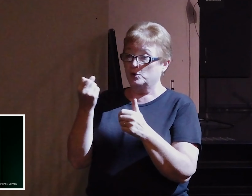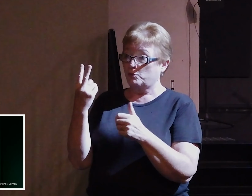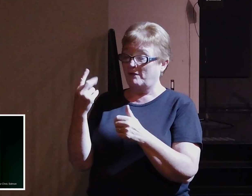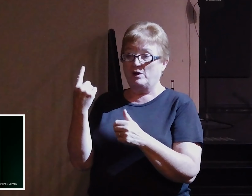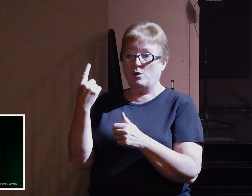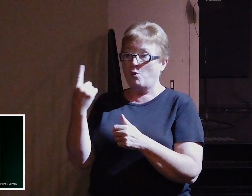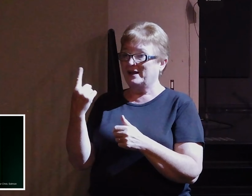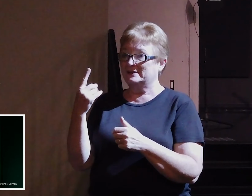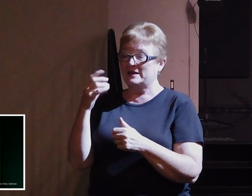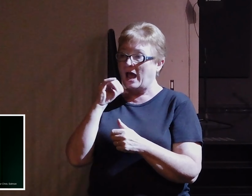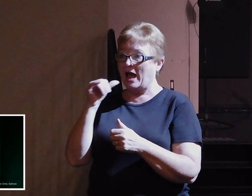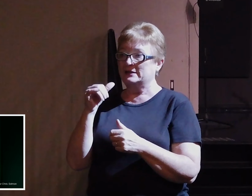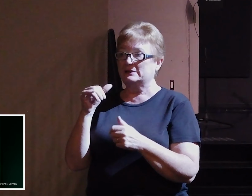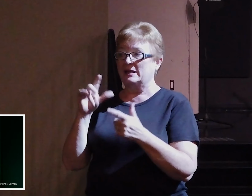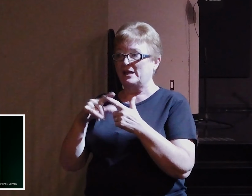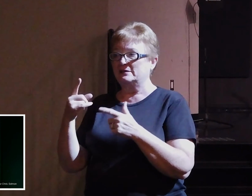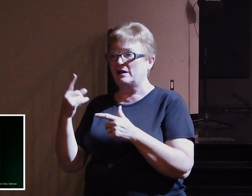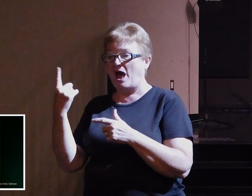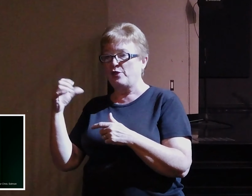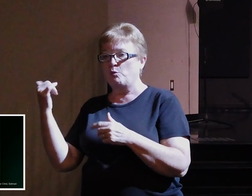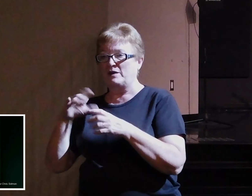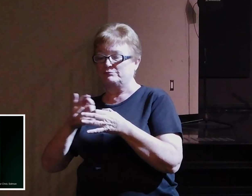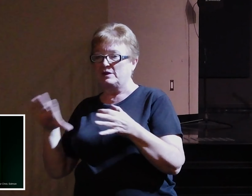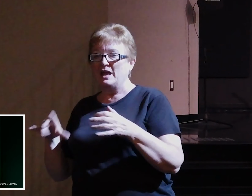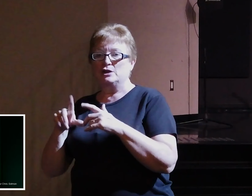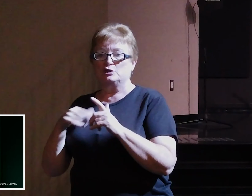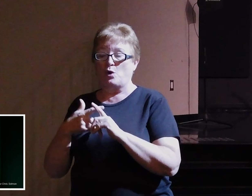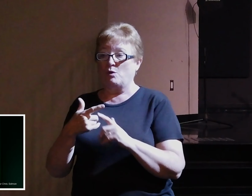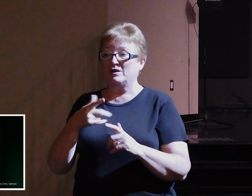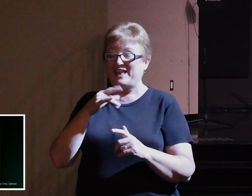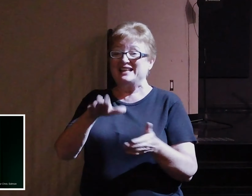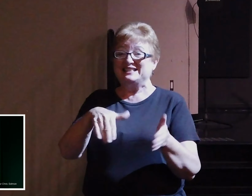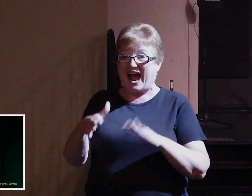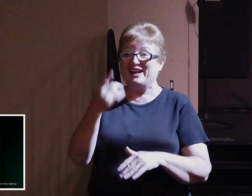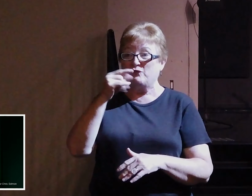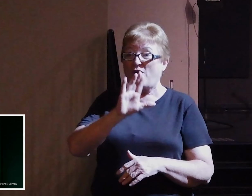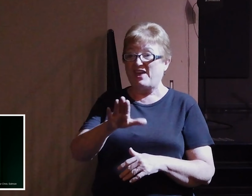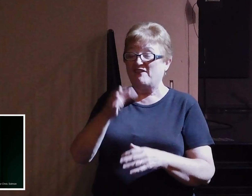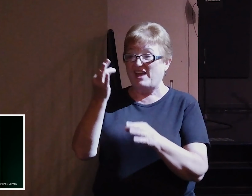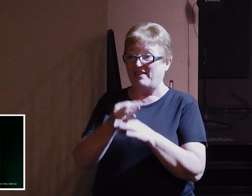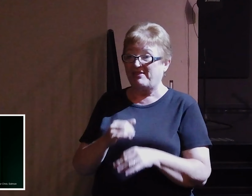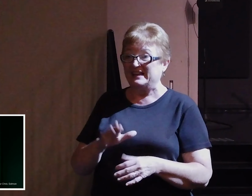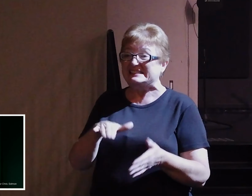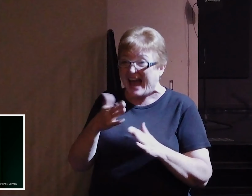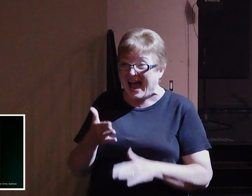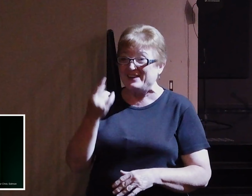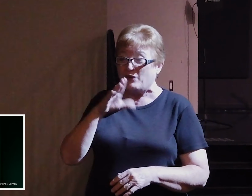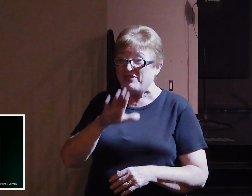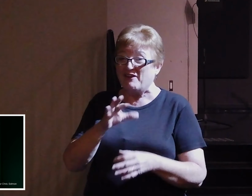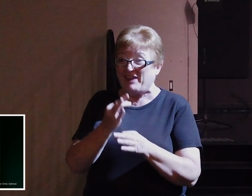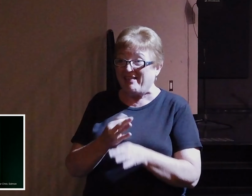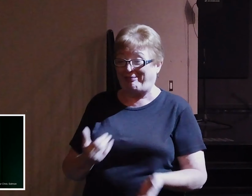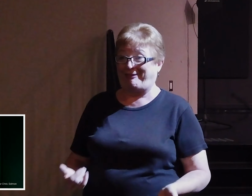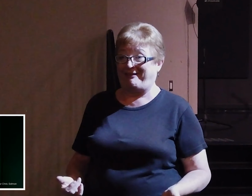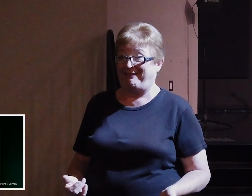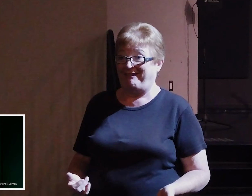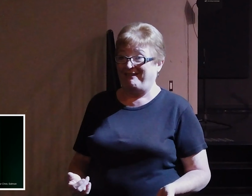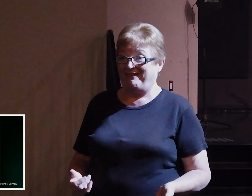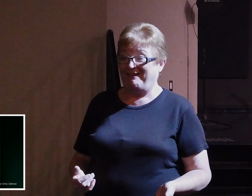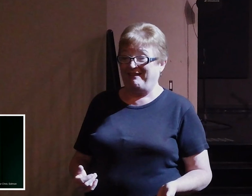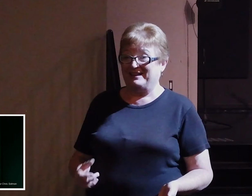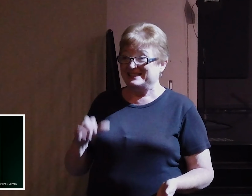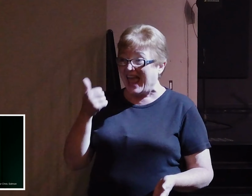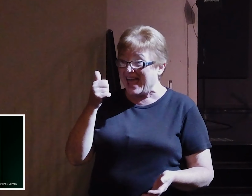for their faith. That's like so high a percentage. And we think, oh, it shouldn't cost us anything. And look to Jesus, the